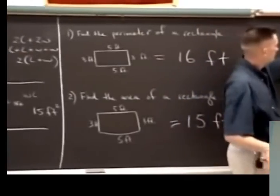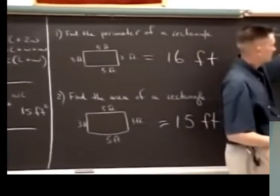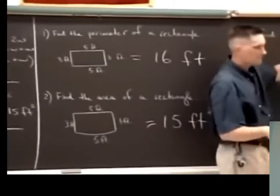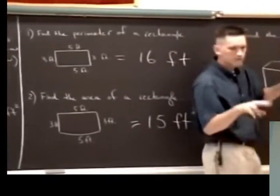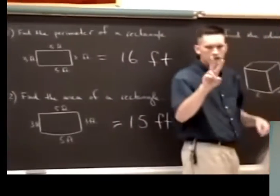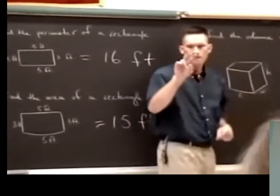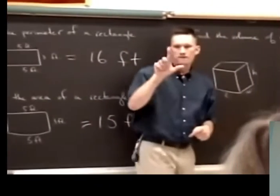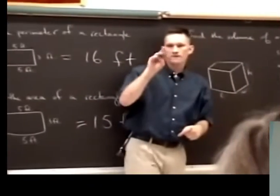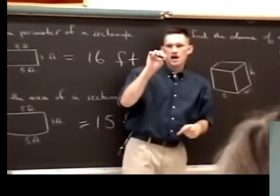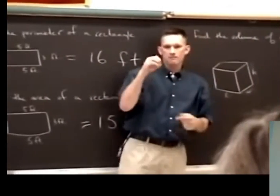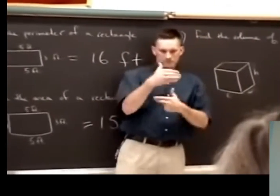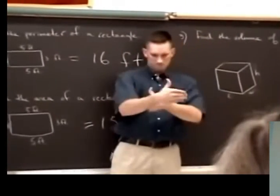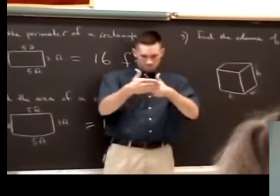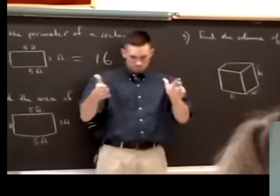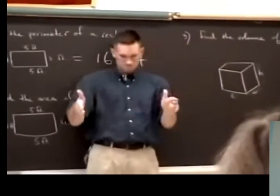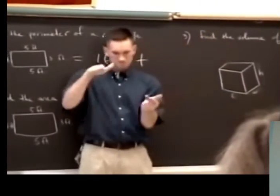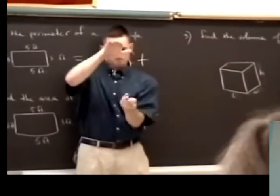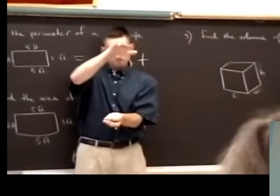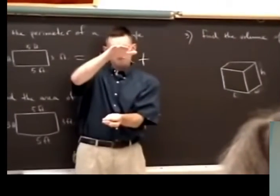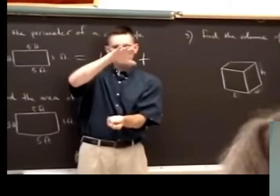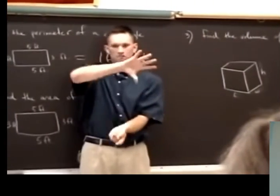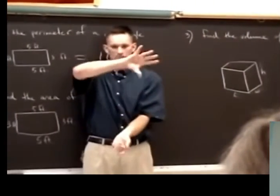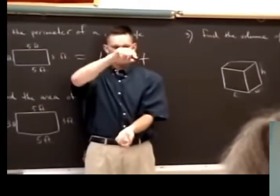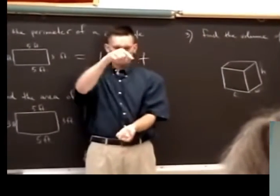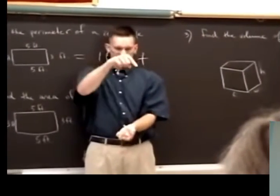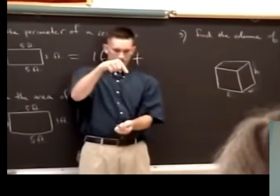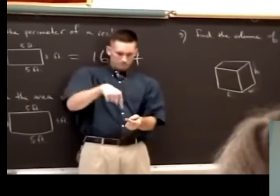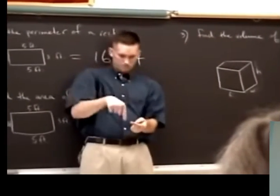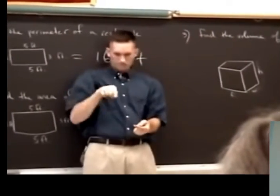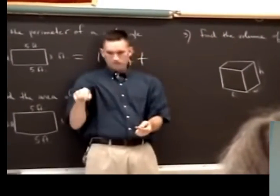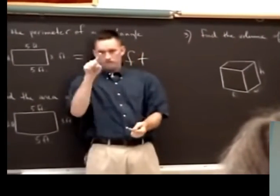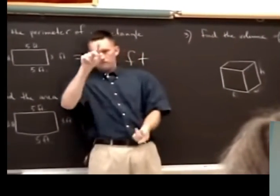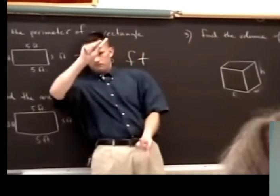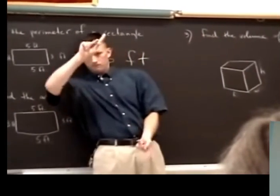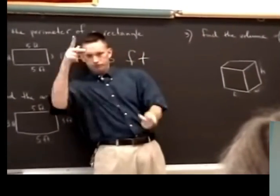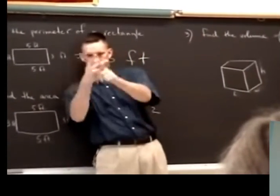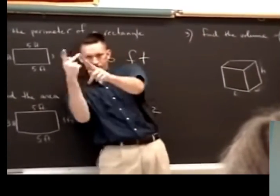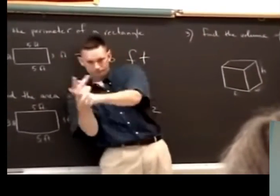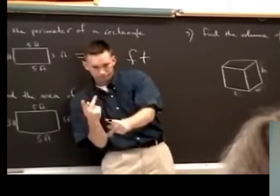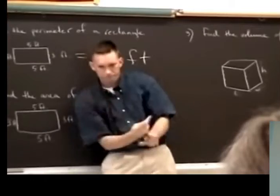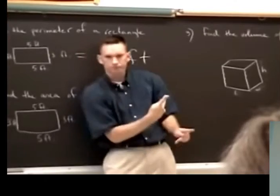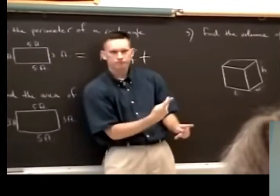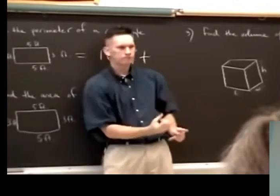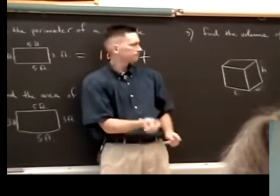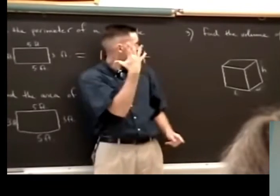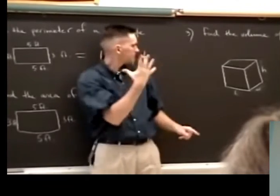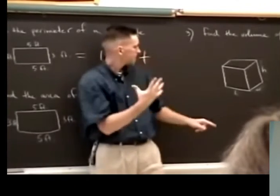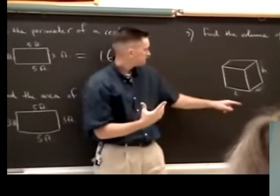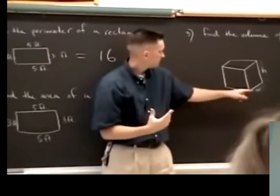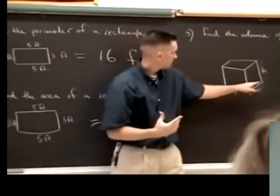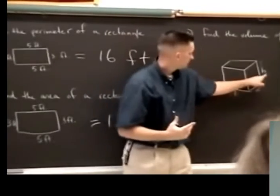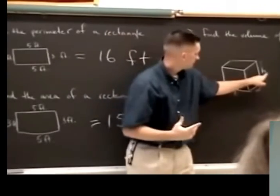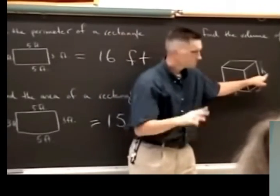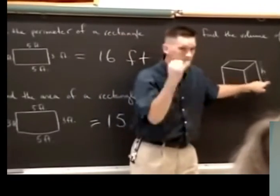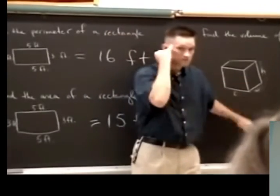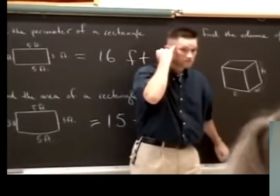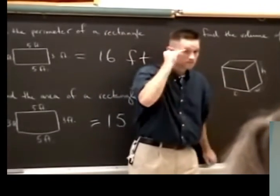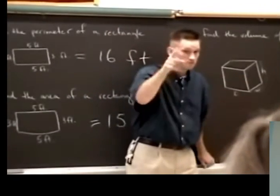So the answer is 15 feet squared. All right, now we're going to move on to volume. So we're going to multiply the length times the width times the